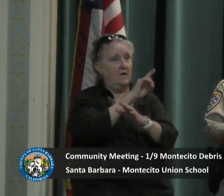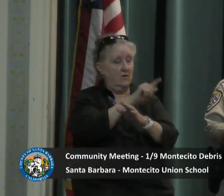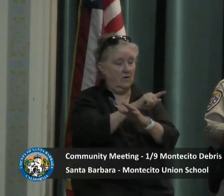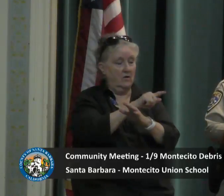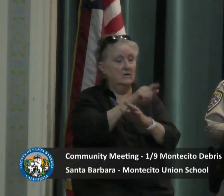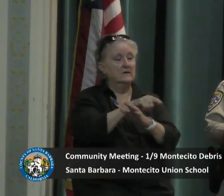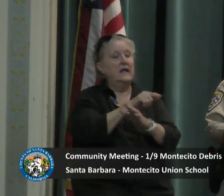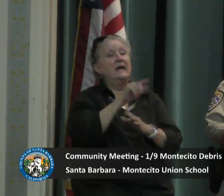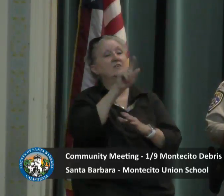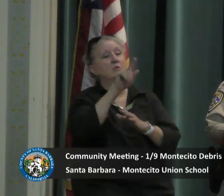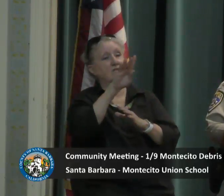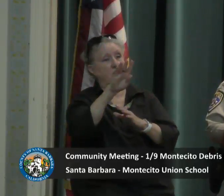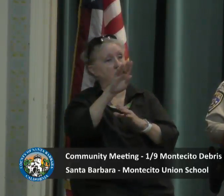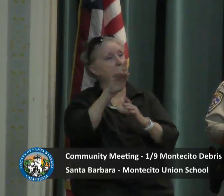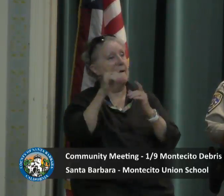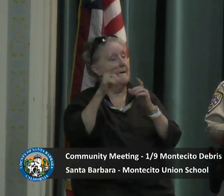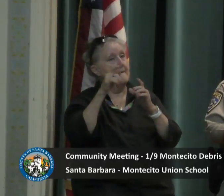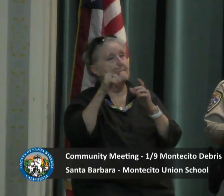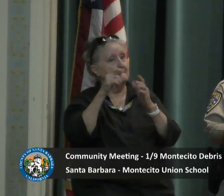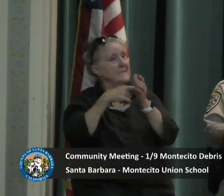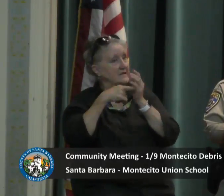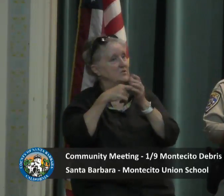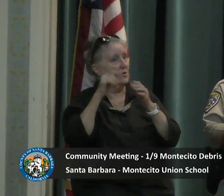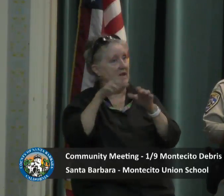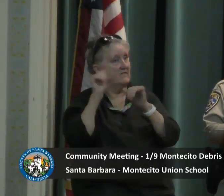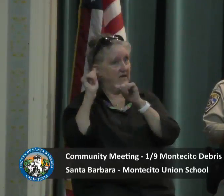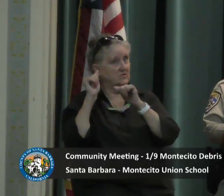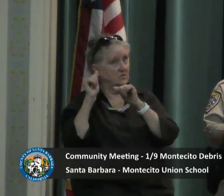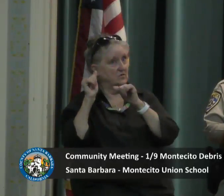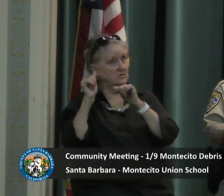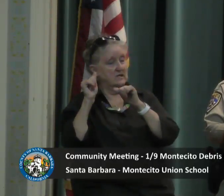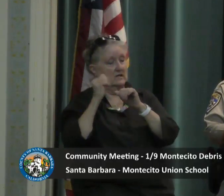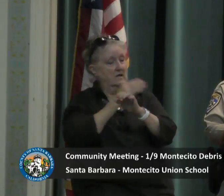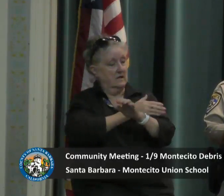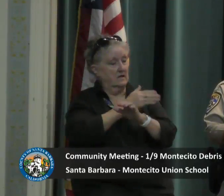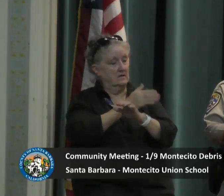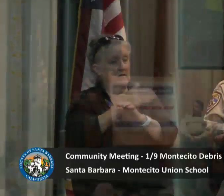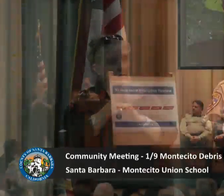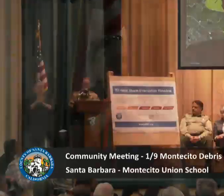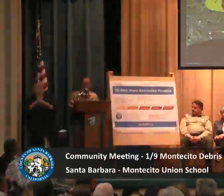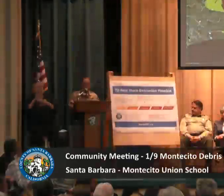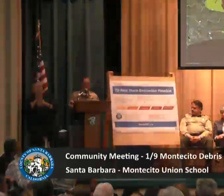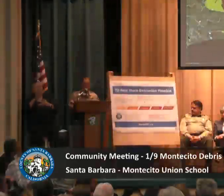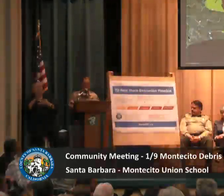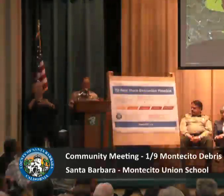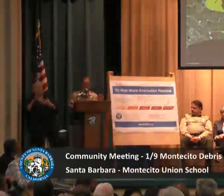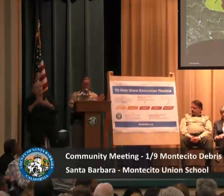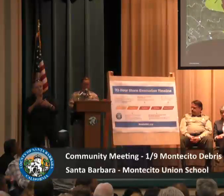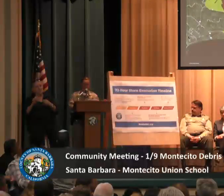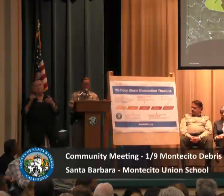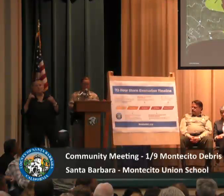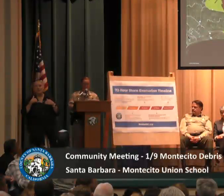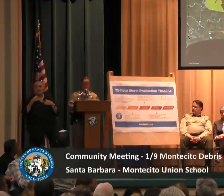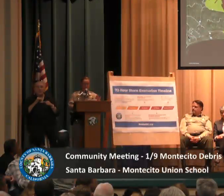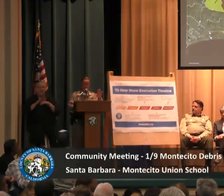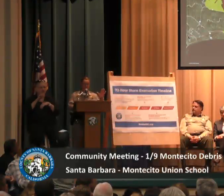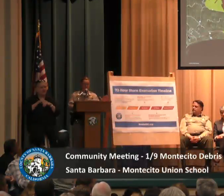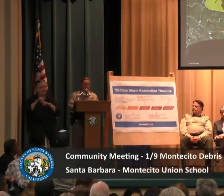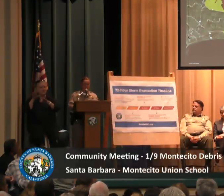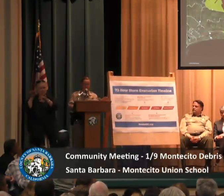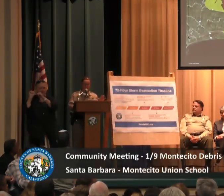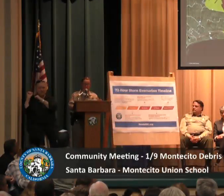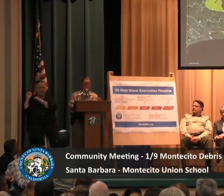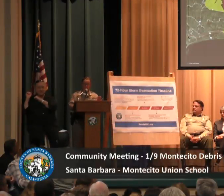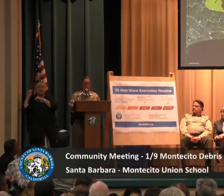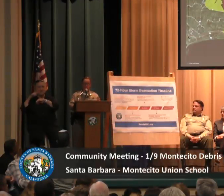after the 24-hour mandatory evacuation orders have been provided. So you will have plenty of time to evacuate. So by